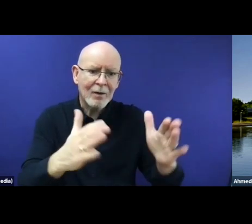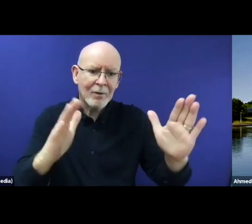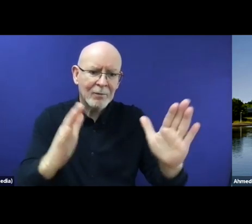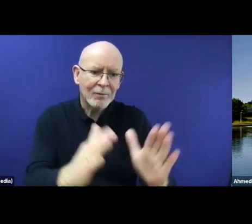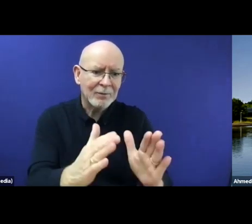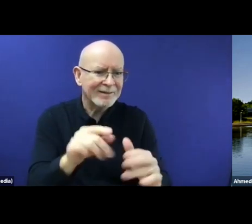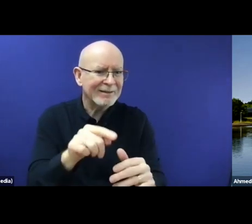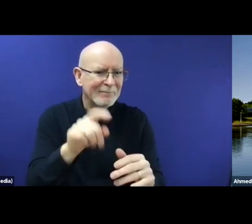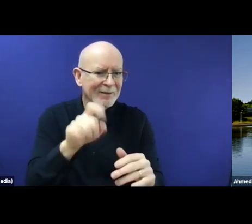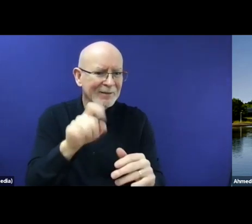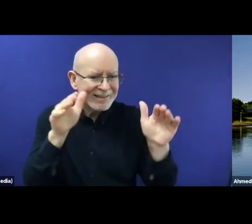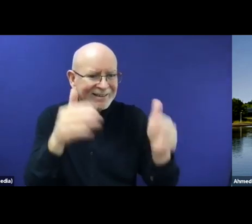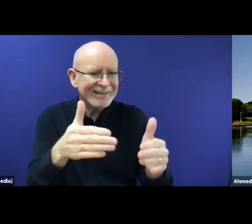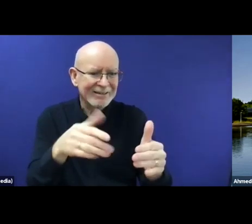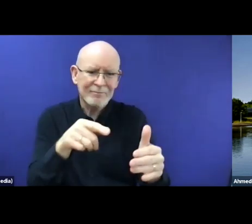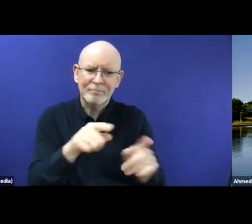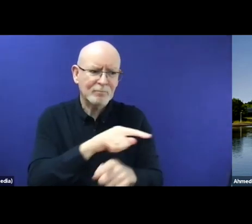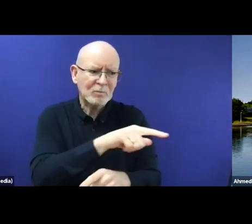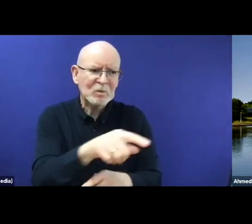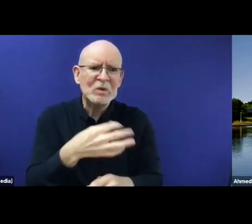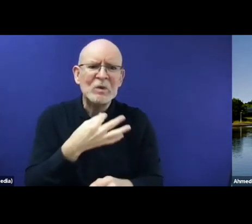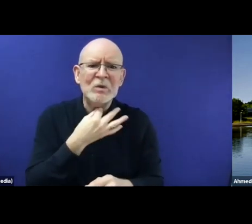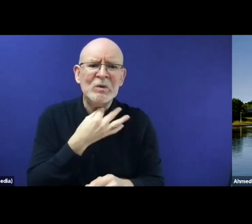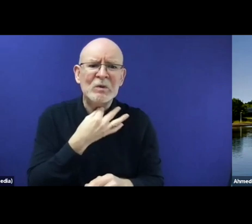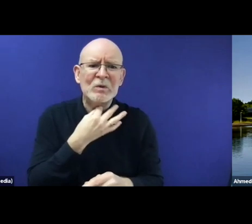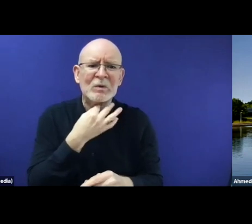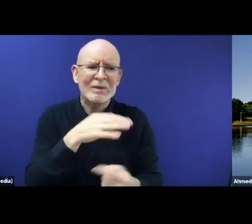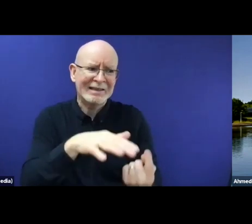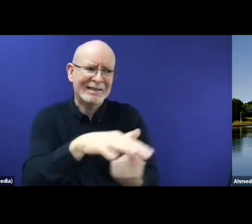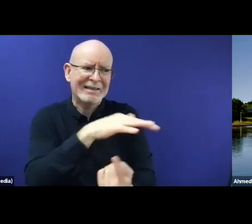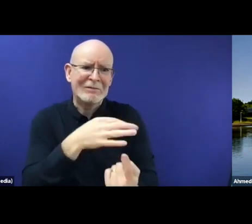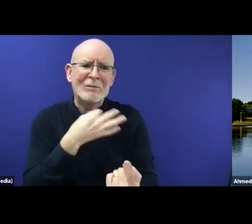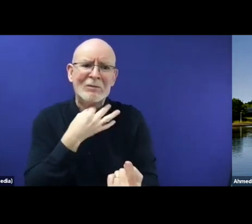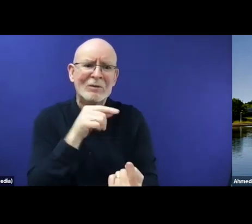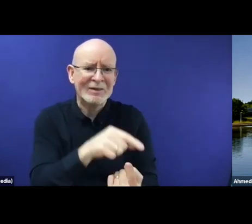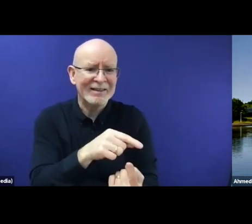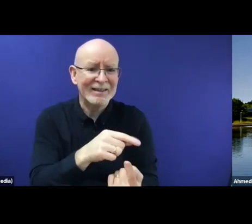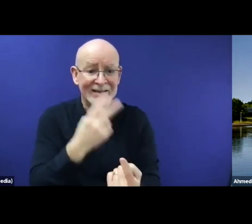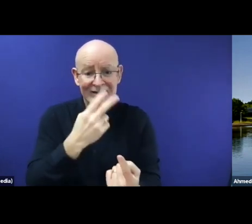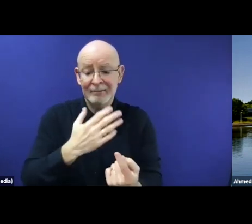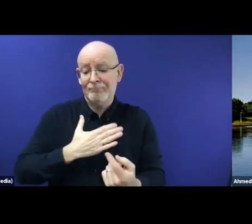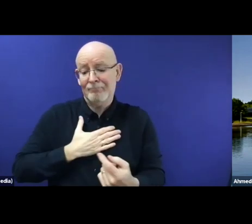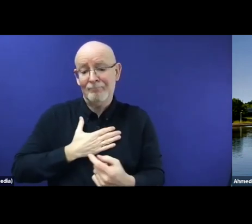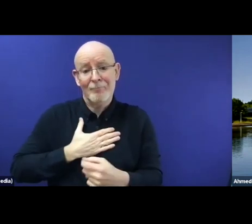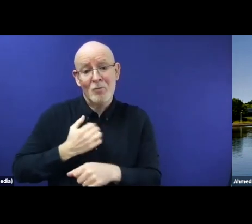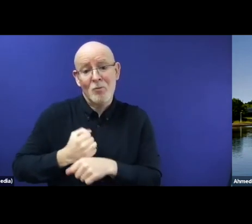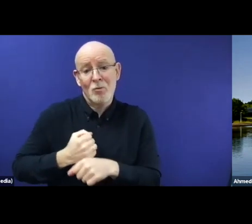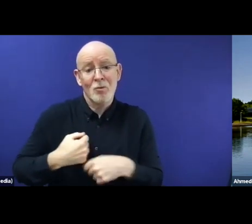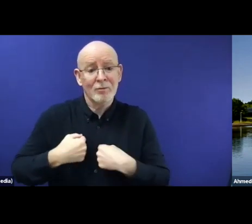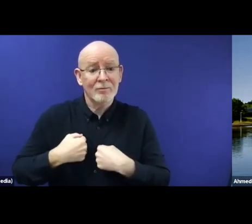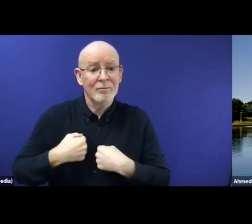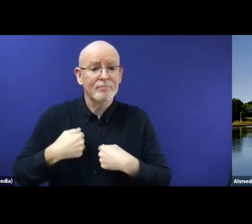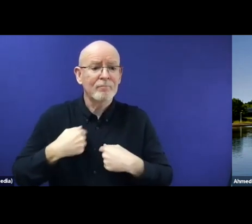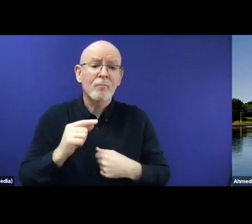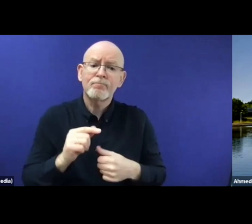in countries that would result in the ability of individuals to exercise and enjoy their right to freedom of thought, conscience, and religion